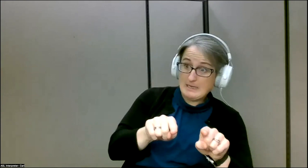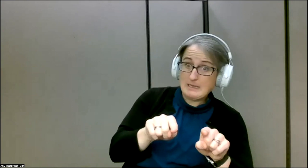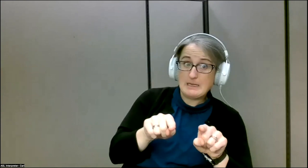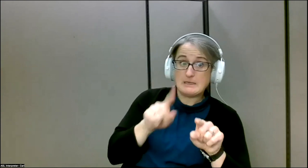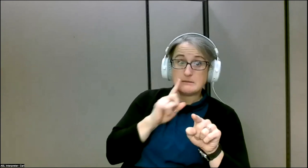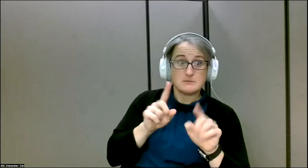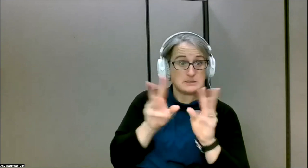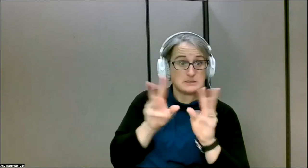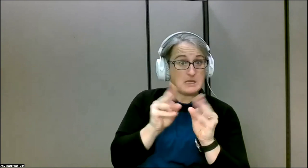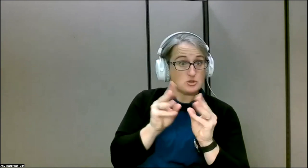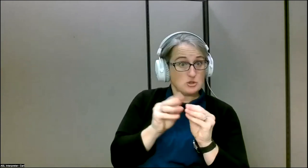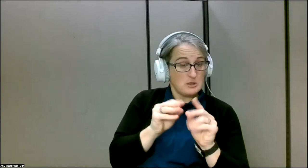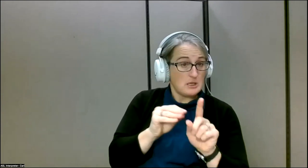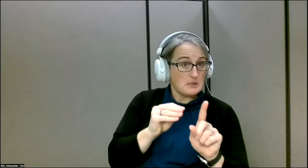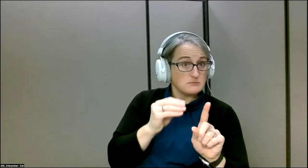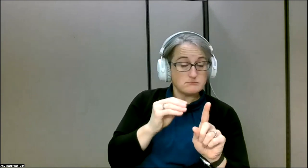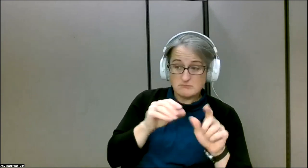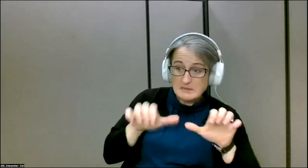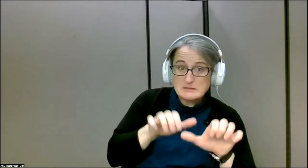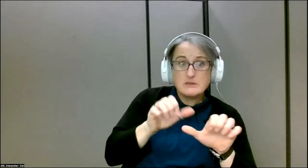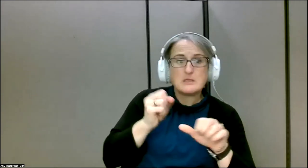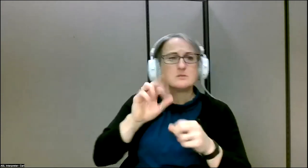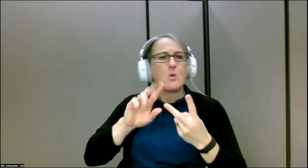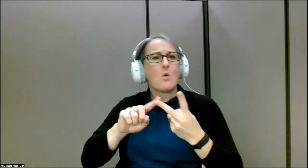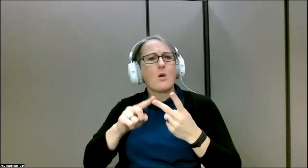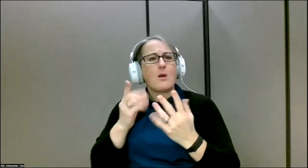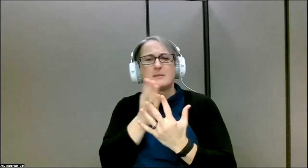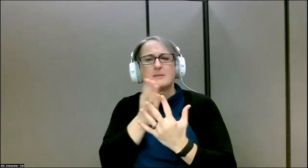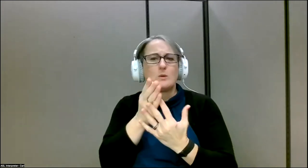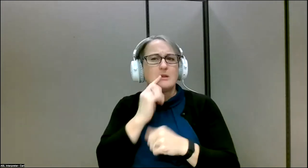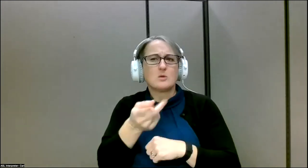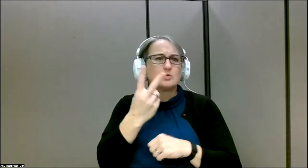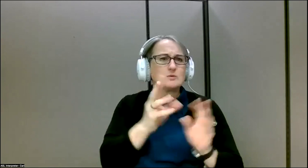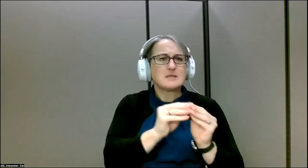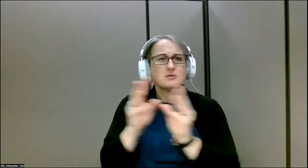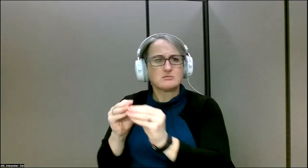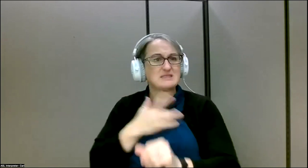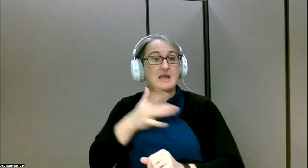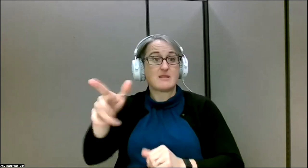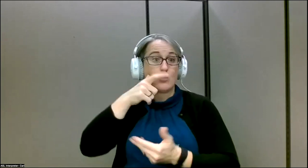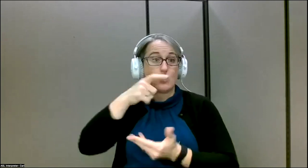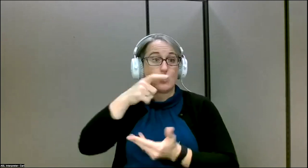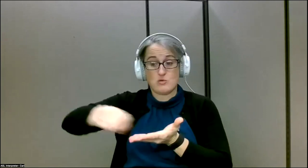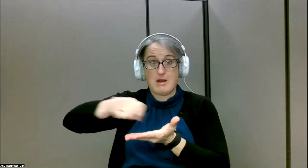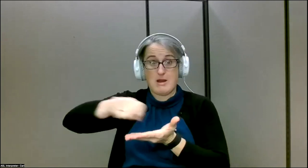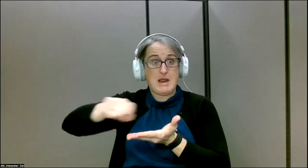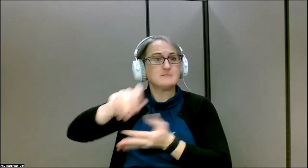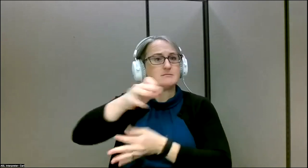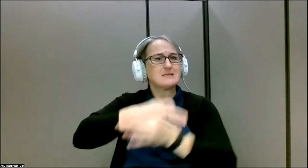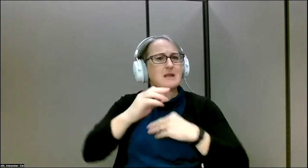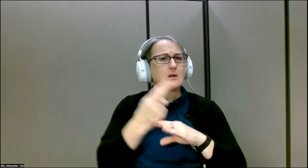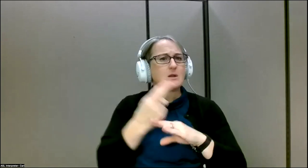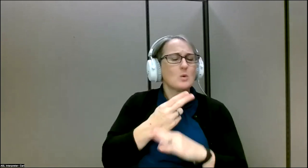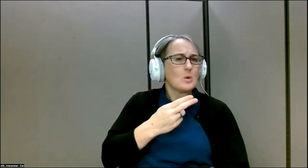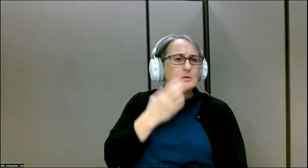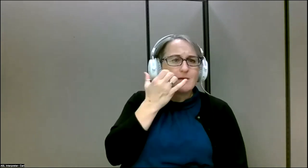activities that normally require someone to use a pencil or pen and write things down. They can instead